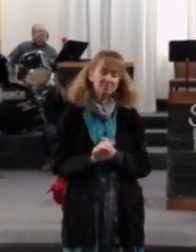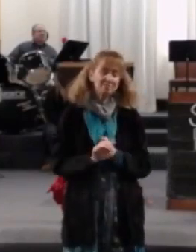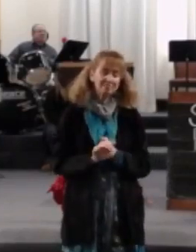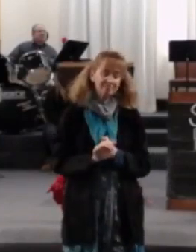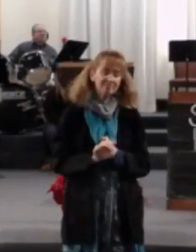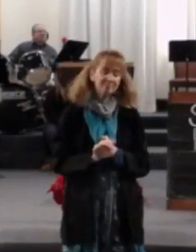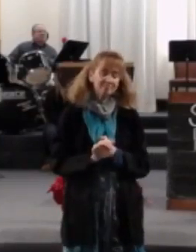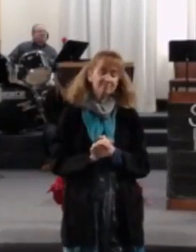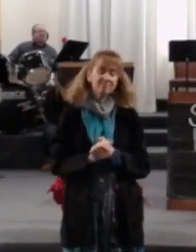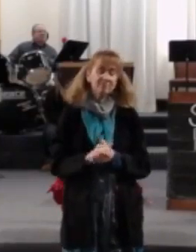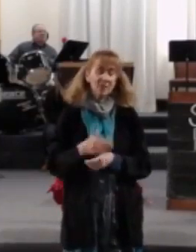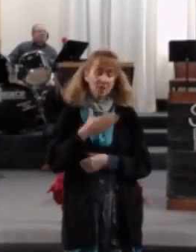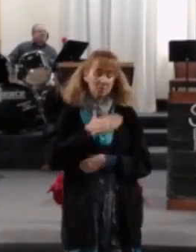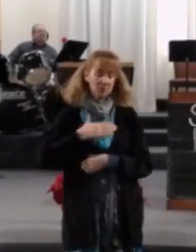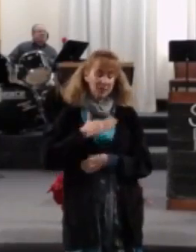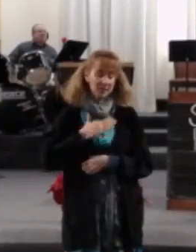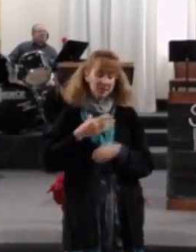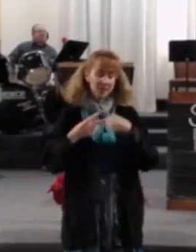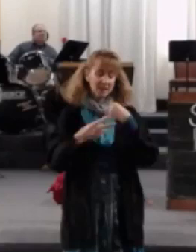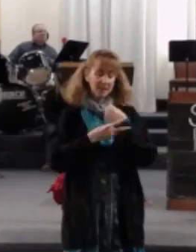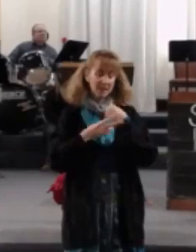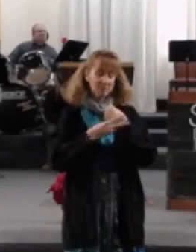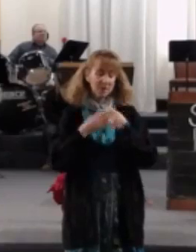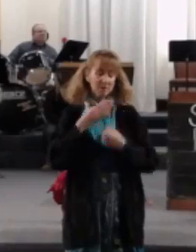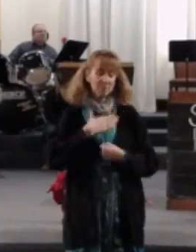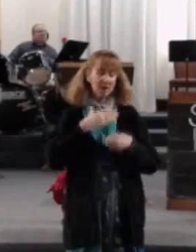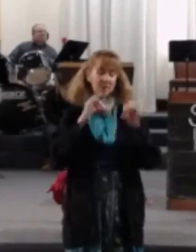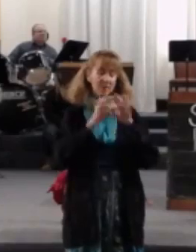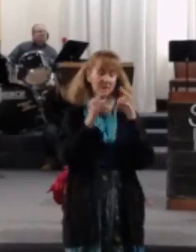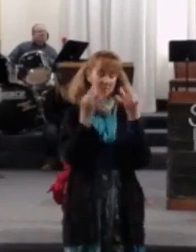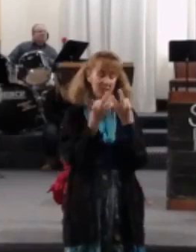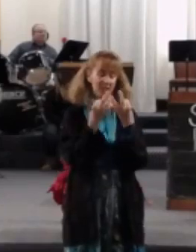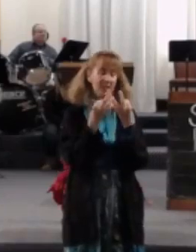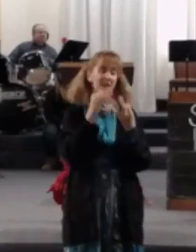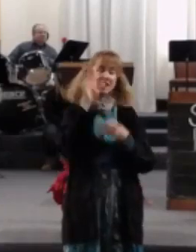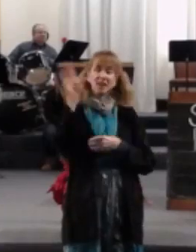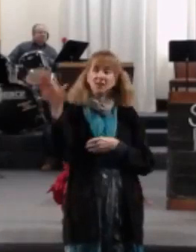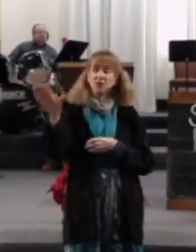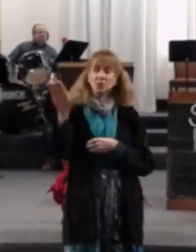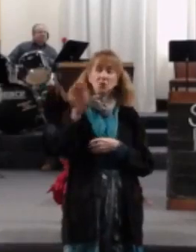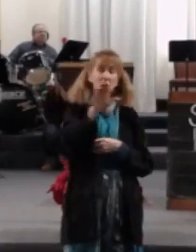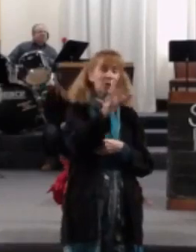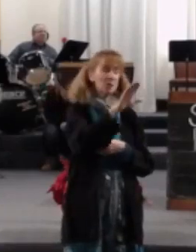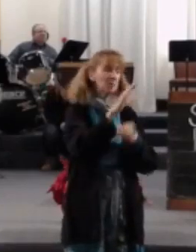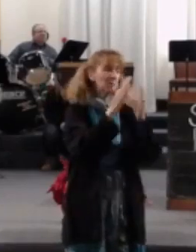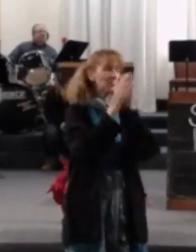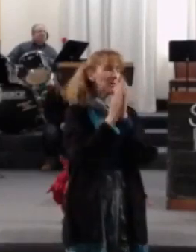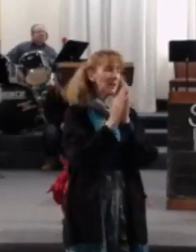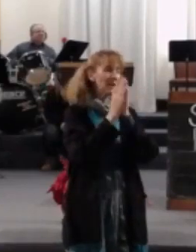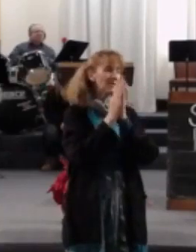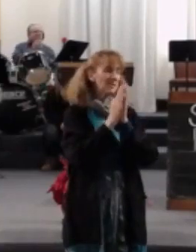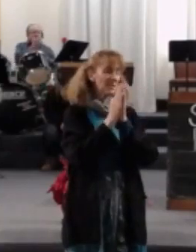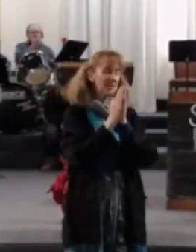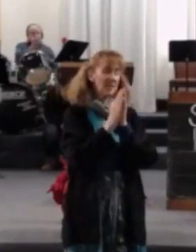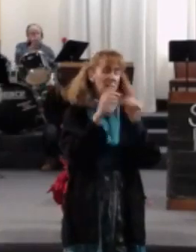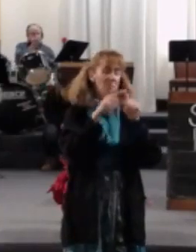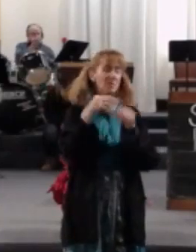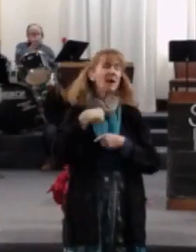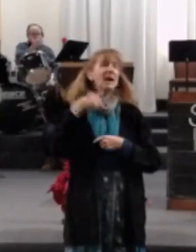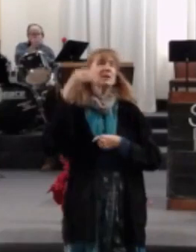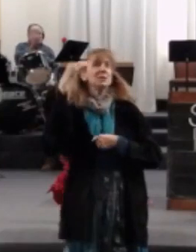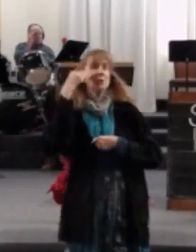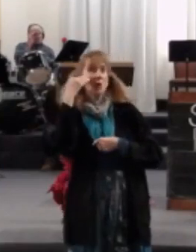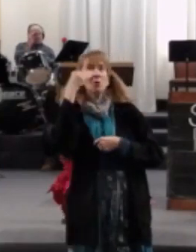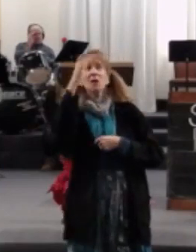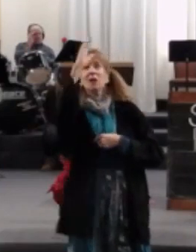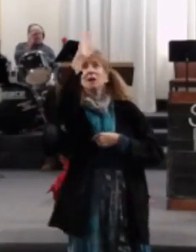Like I said, keep me and my family in your prayers. My sister, she's sick now again. But I know with God's help, we will